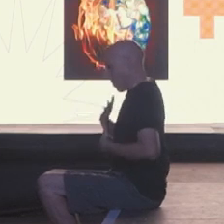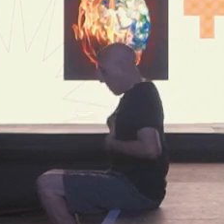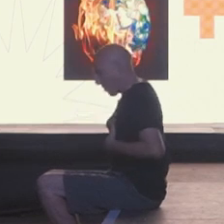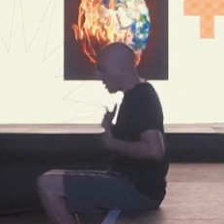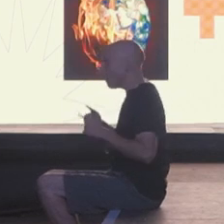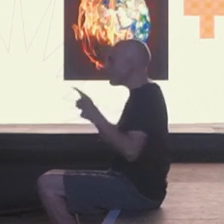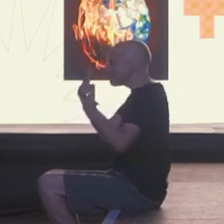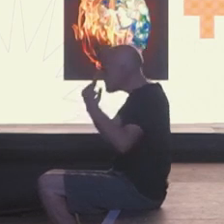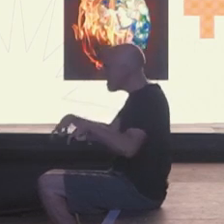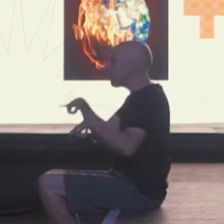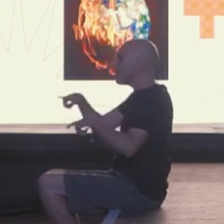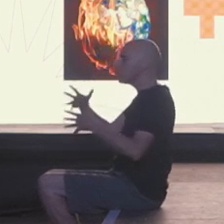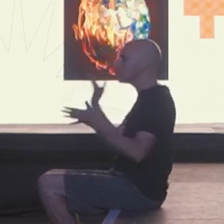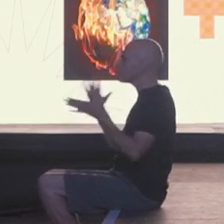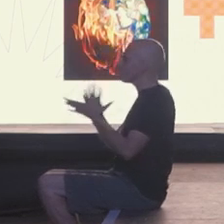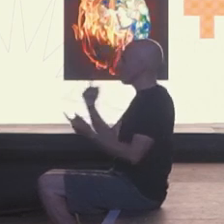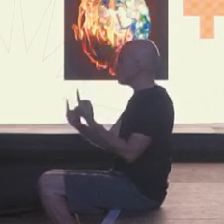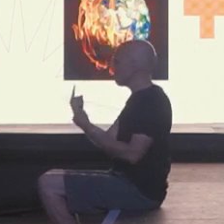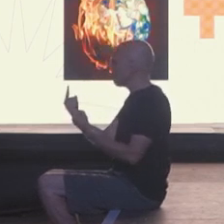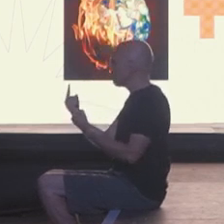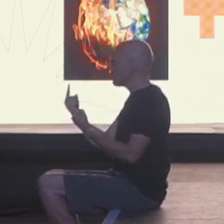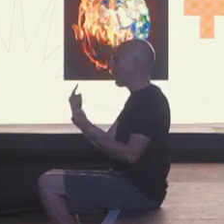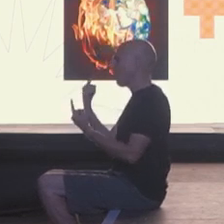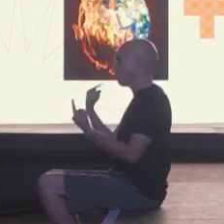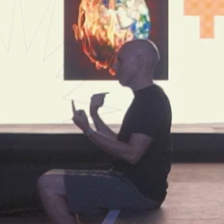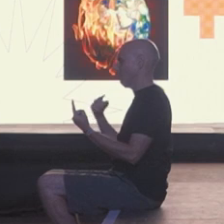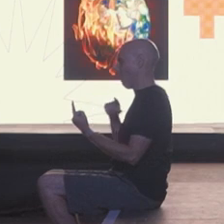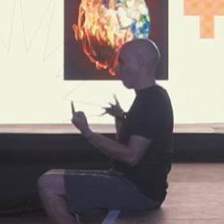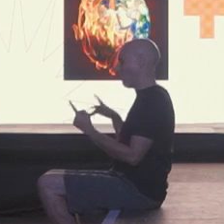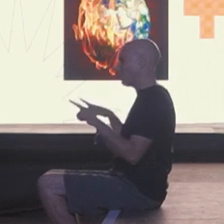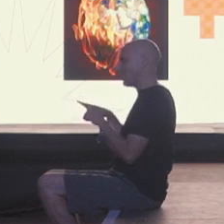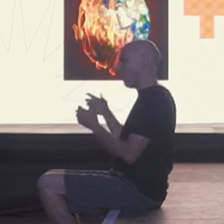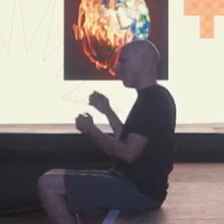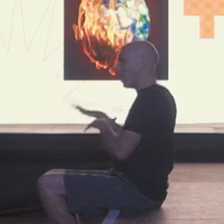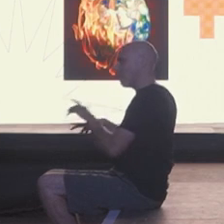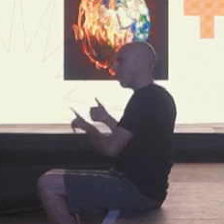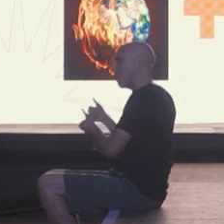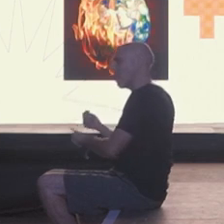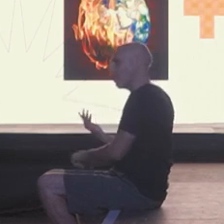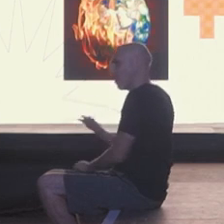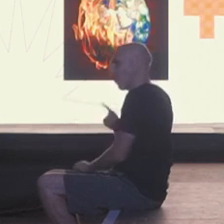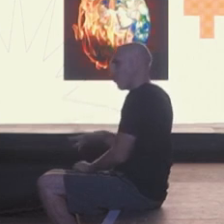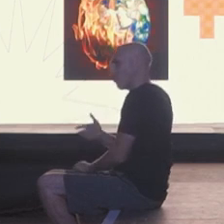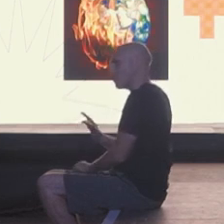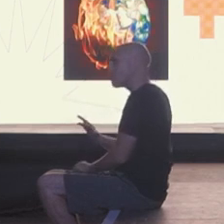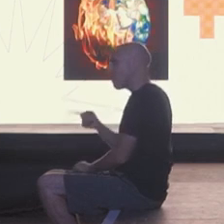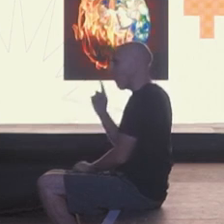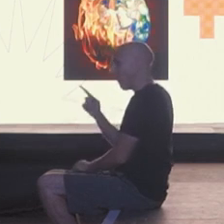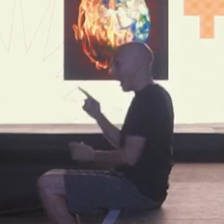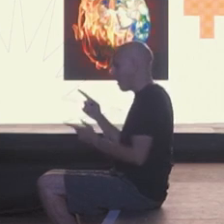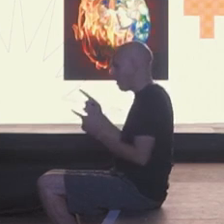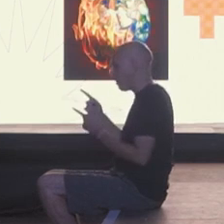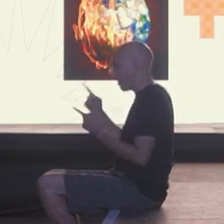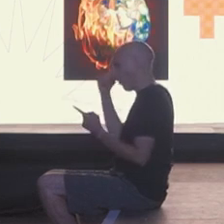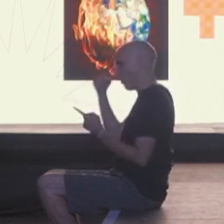great, this feels good. But then I thought, why don't we have this for animals? And then fast forward, XR's been doing really